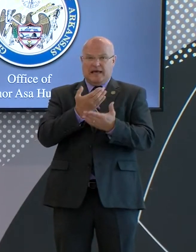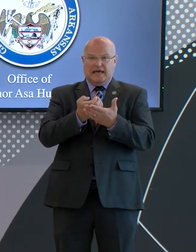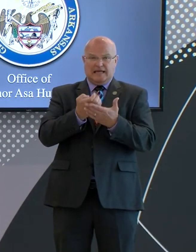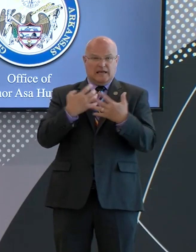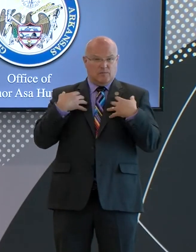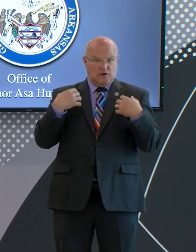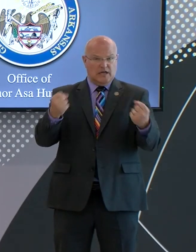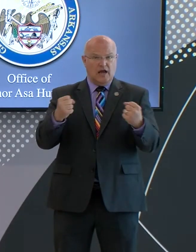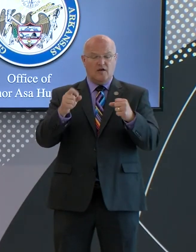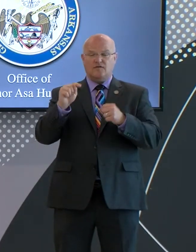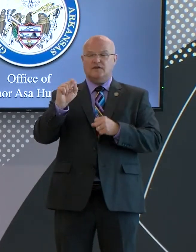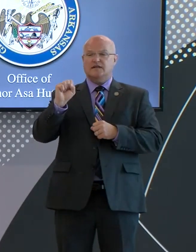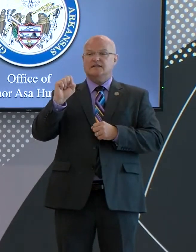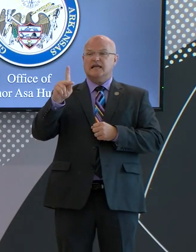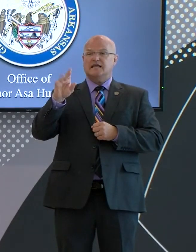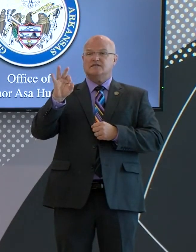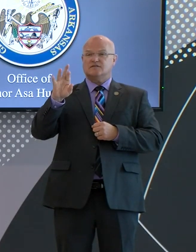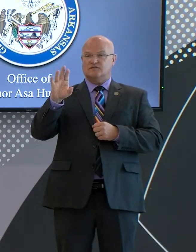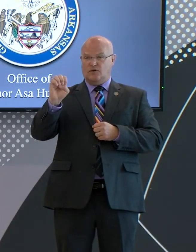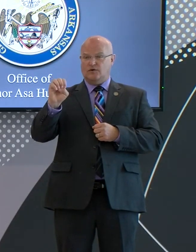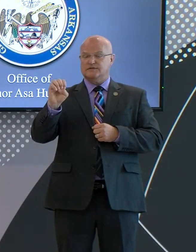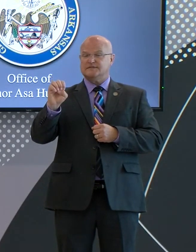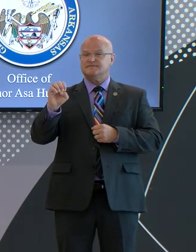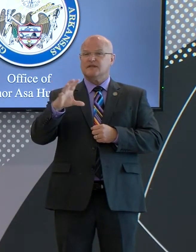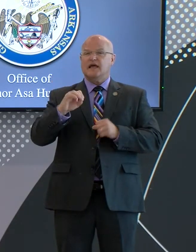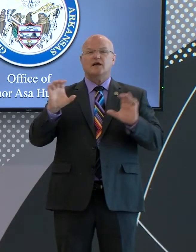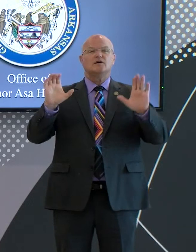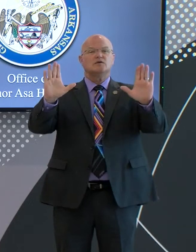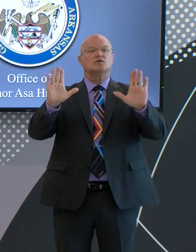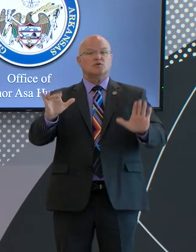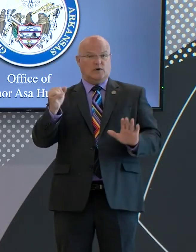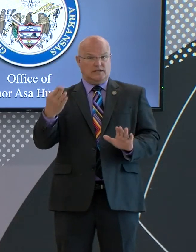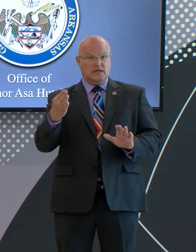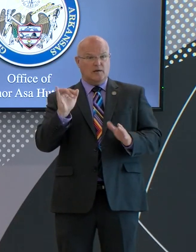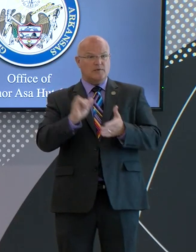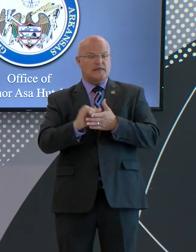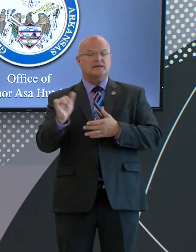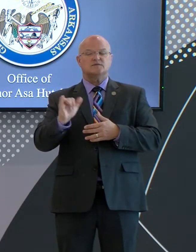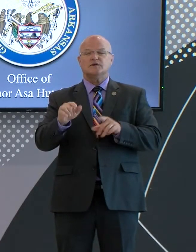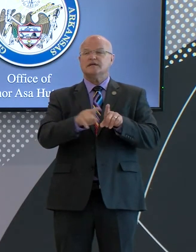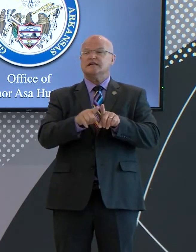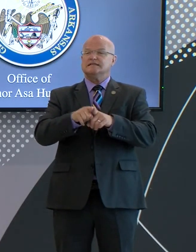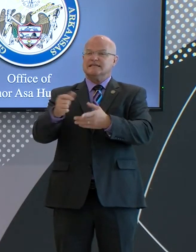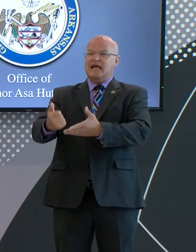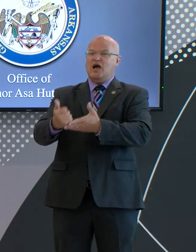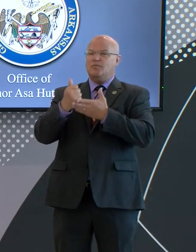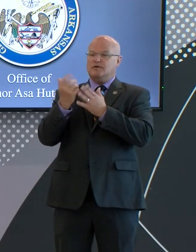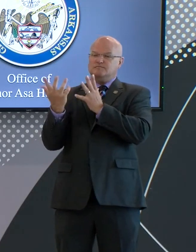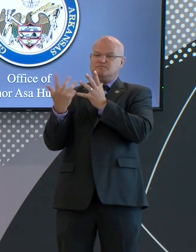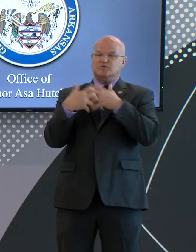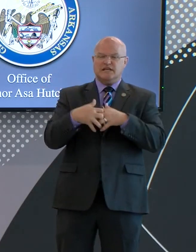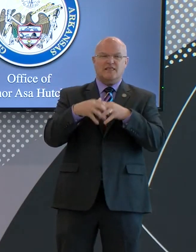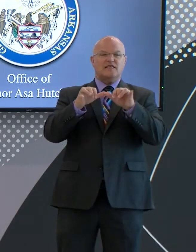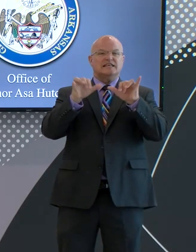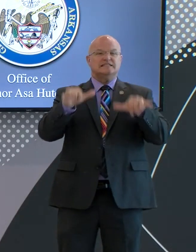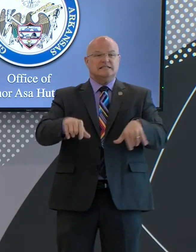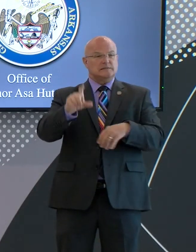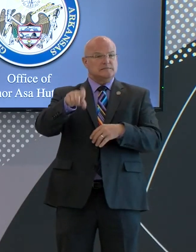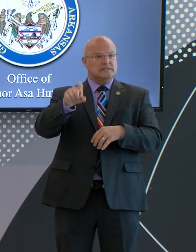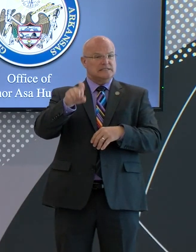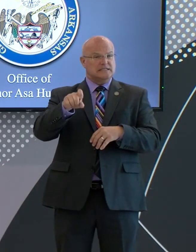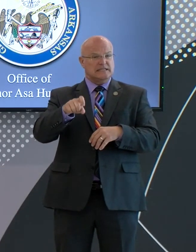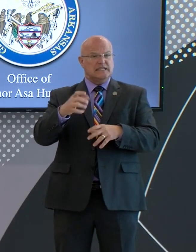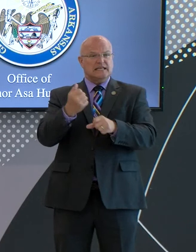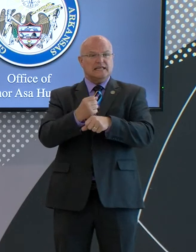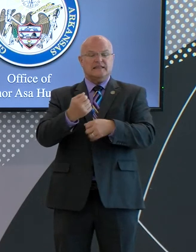Economic Recovery Task Force and doing a great job on that, as well as helping to put together the system that's needed